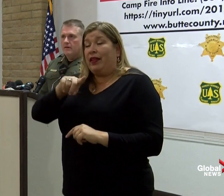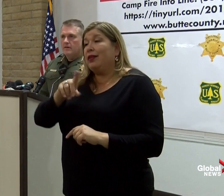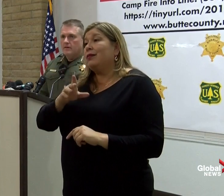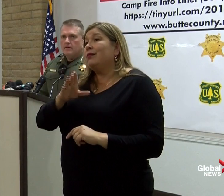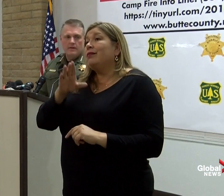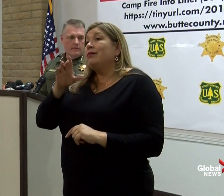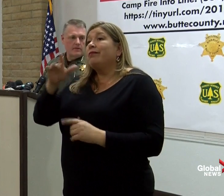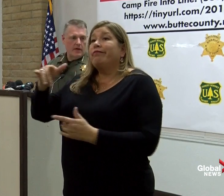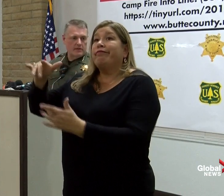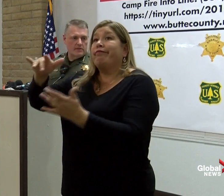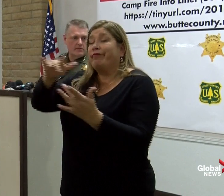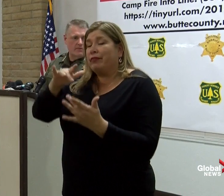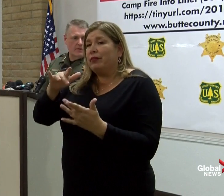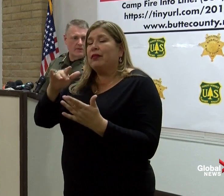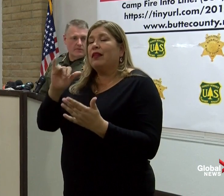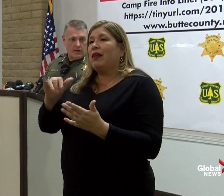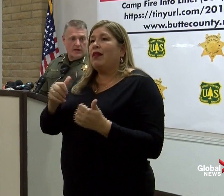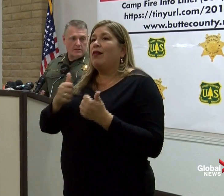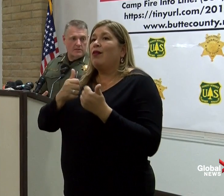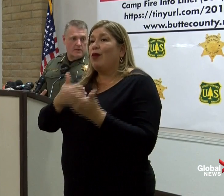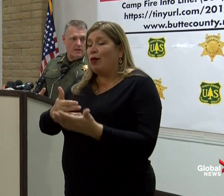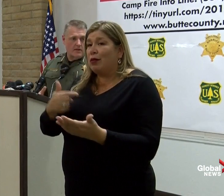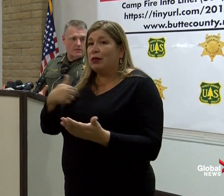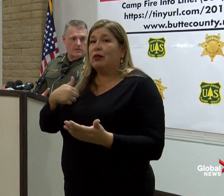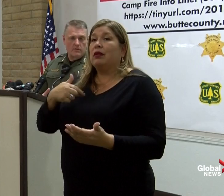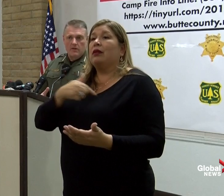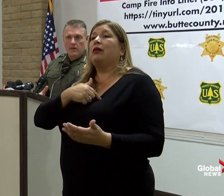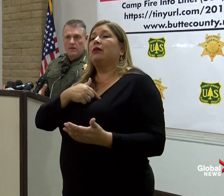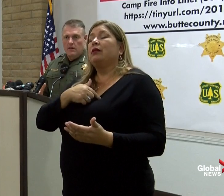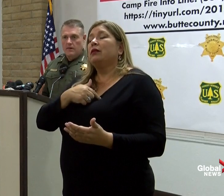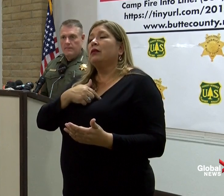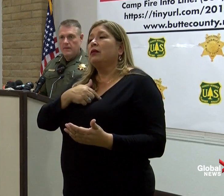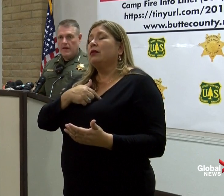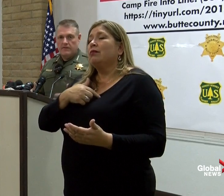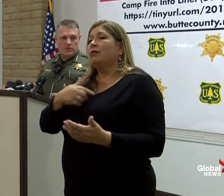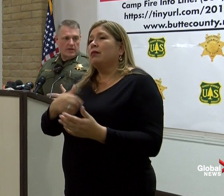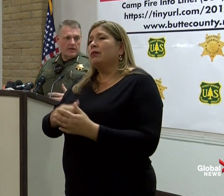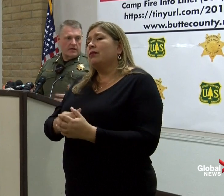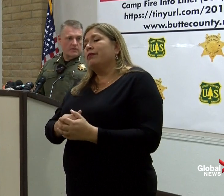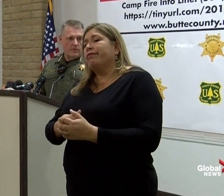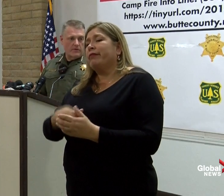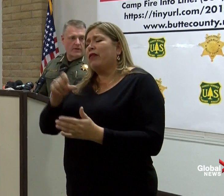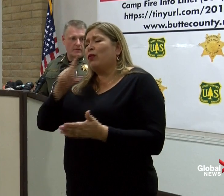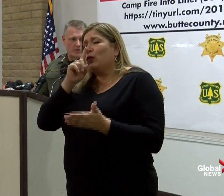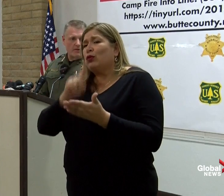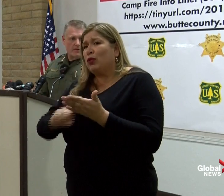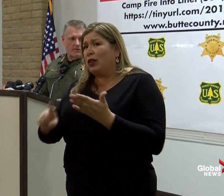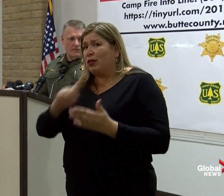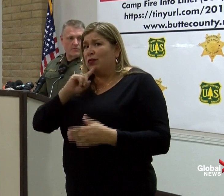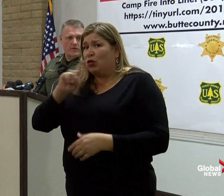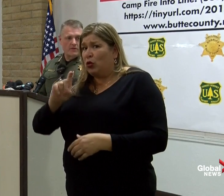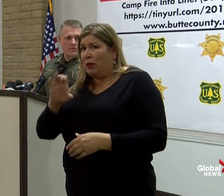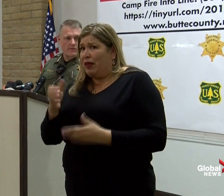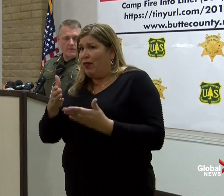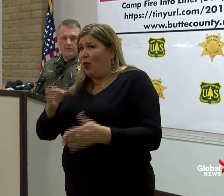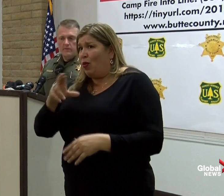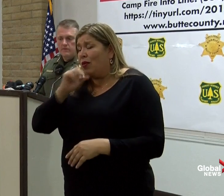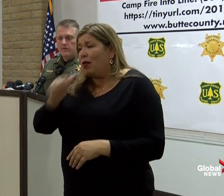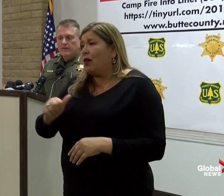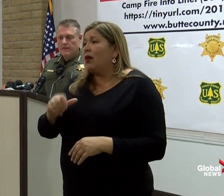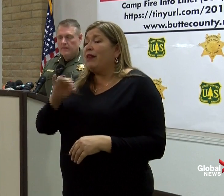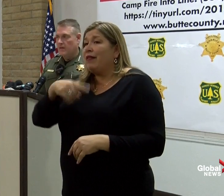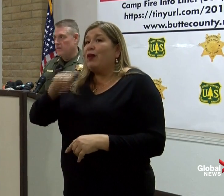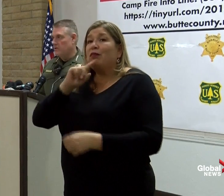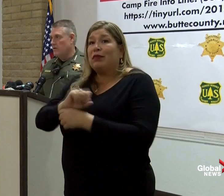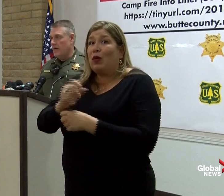about, it causes us to believe, or causes us to have to check as to whether or not they should be there in the first place, and whether or not they're